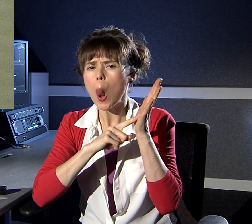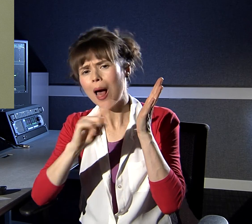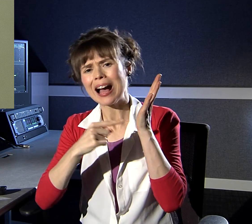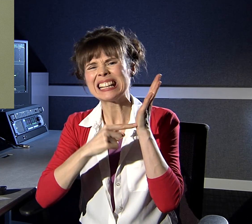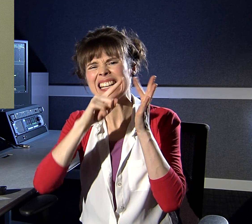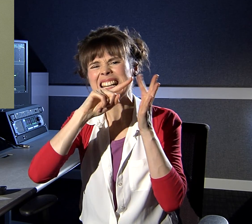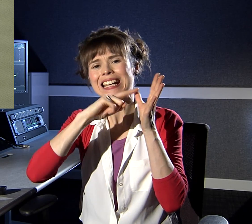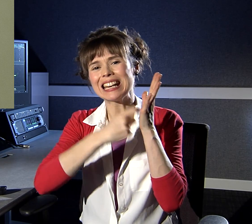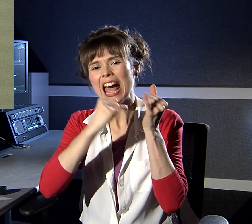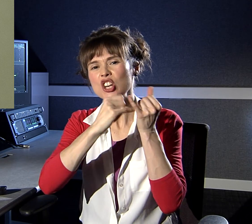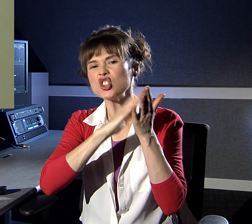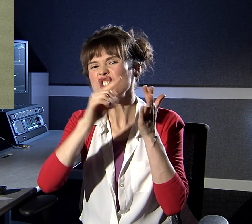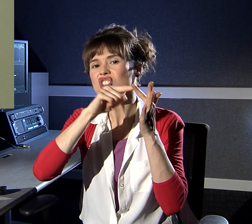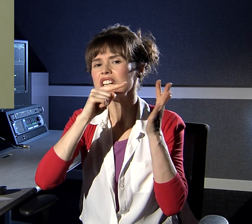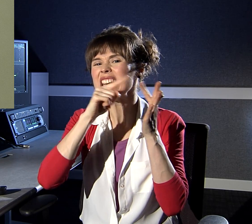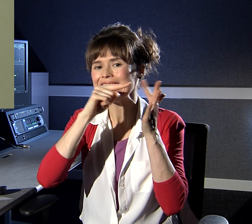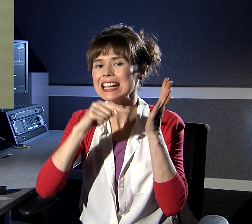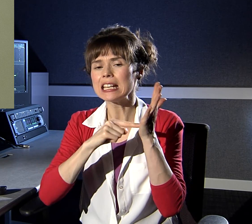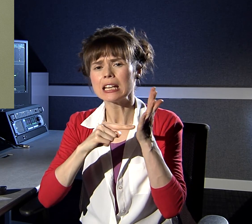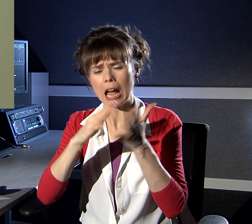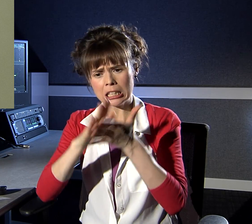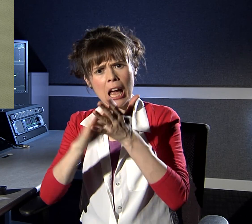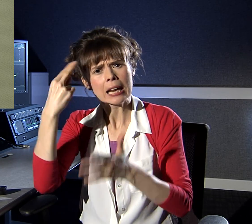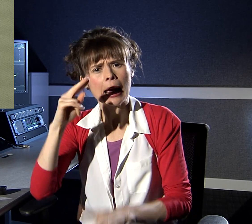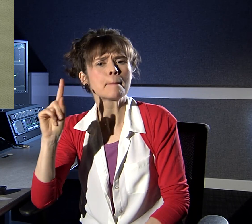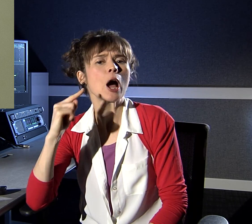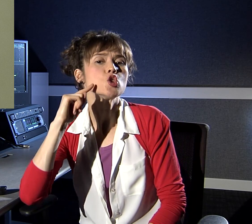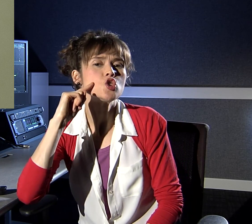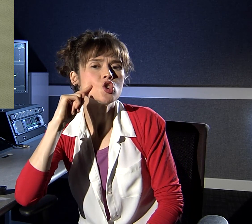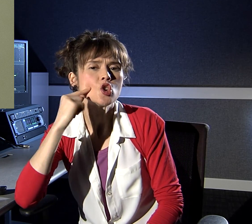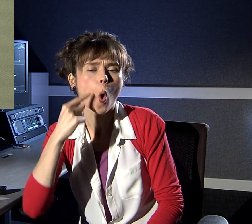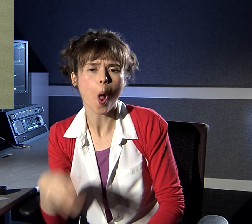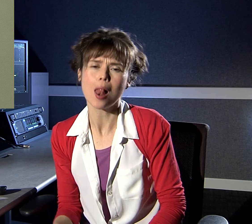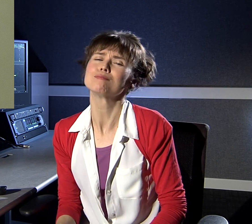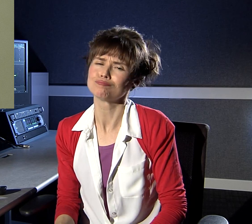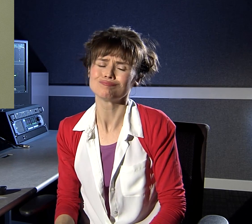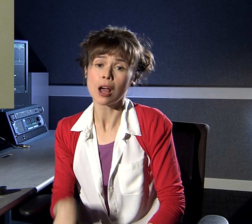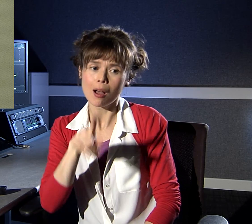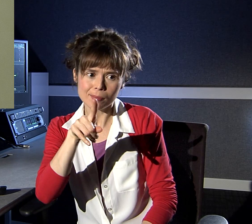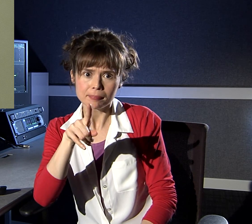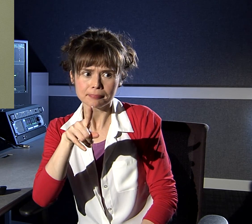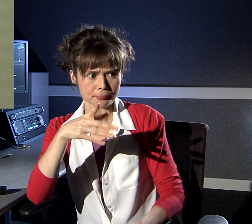Next, this lady is called Doll Tearsheet, and this is the sign name that I'll use for her.